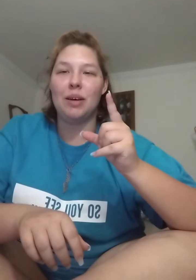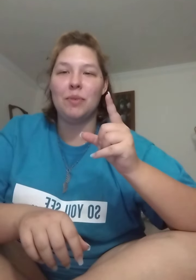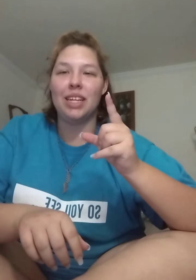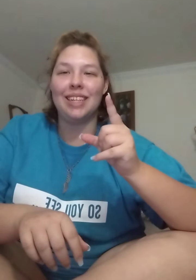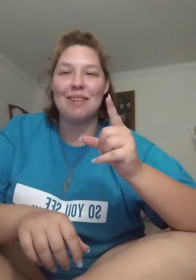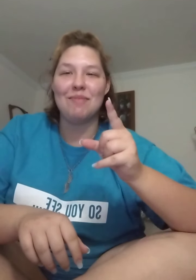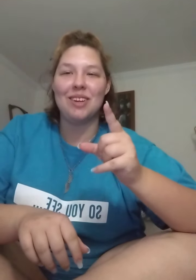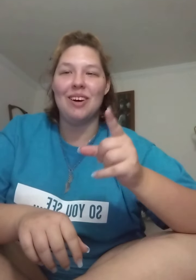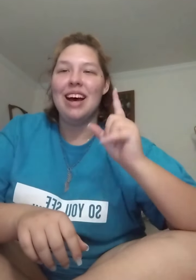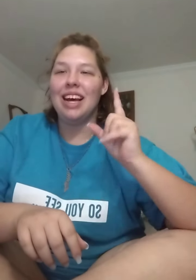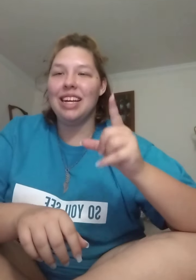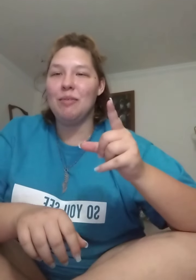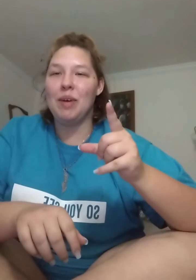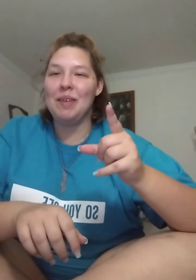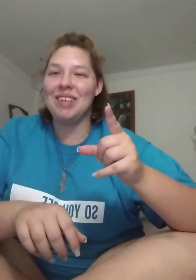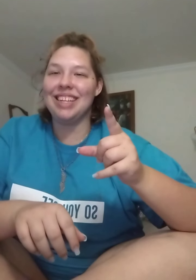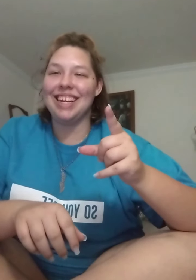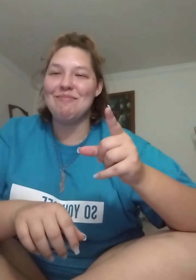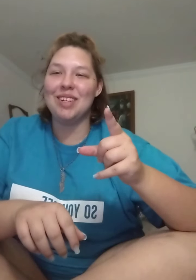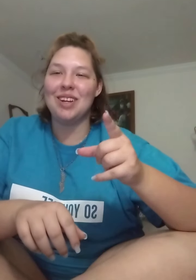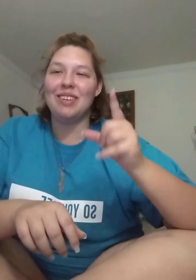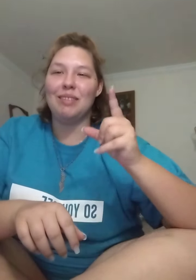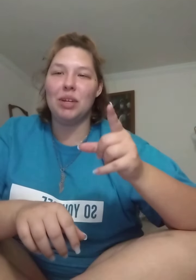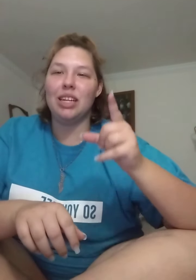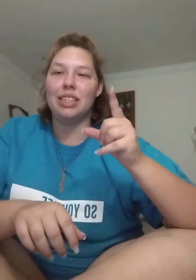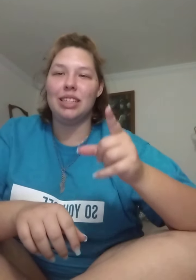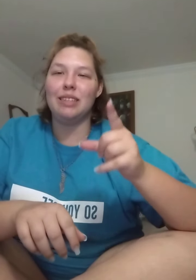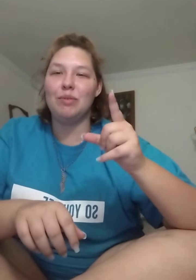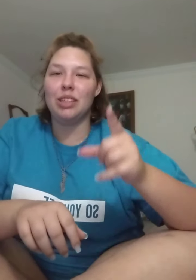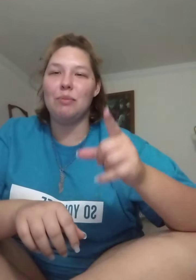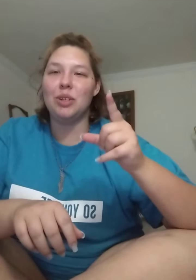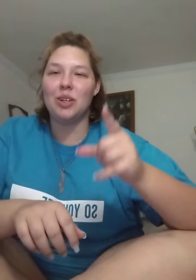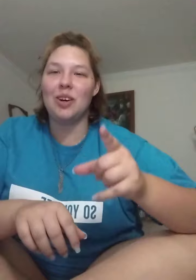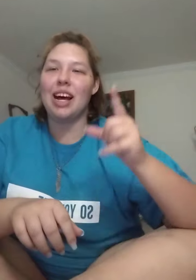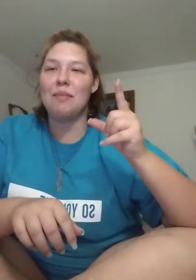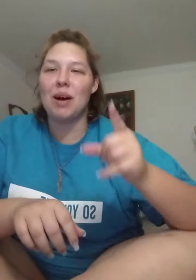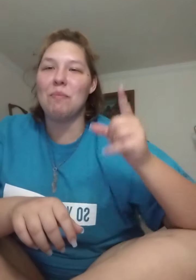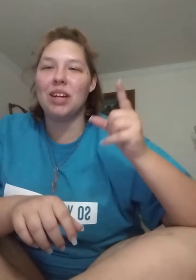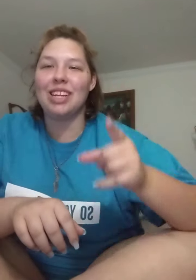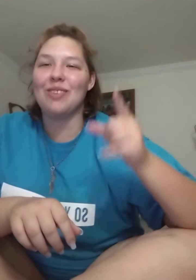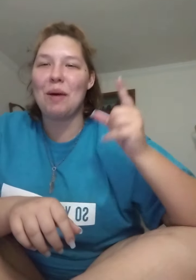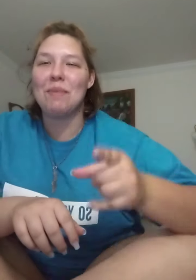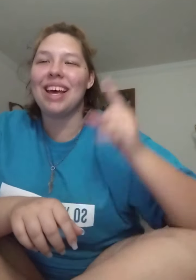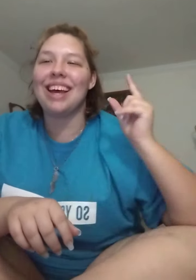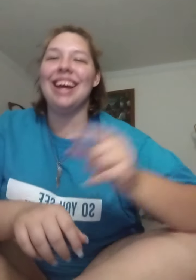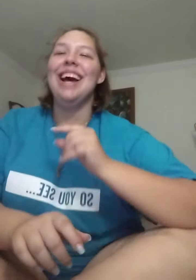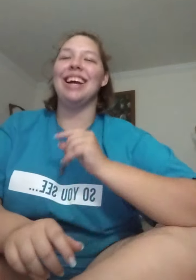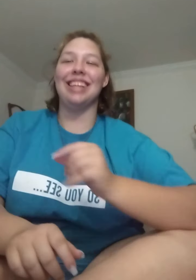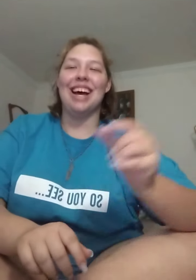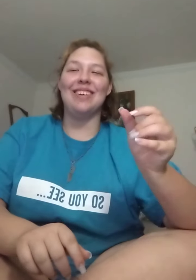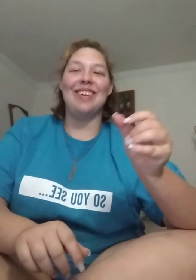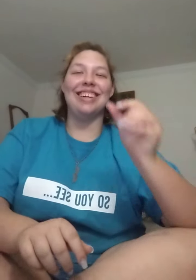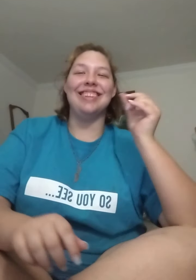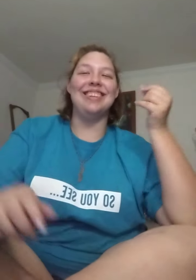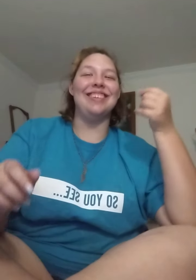I'm being, you got me, no. Anytime I'm seeing, you let me know. But the plan and see, just let me go. I'm on my knees when I'm begging, cause I don't wanna lose you.